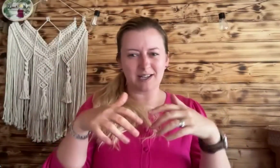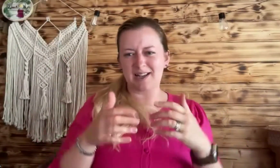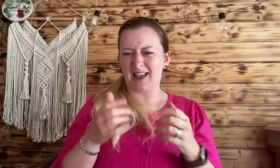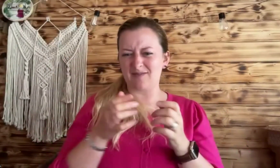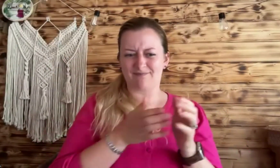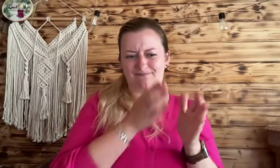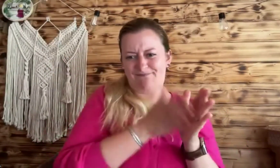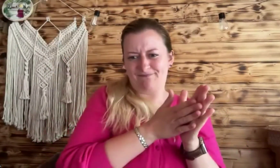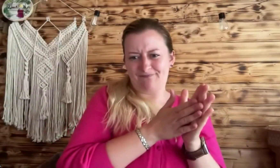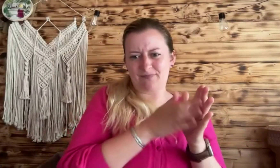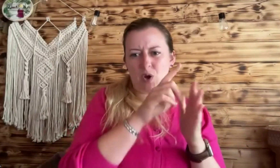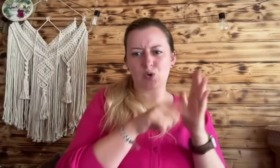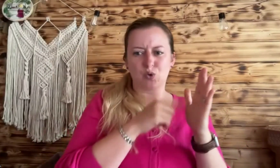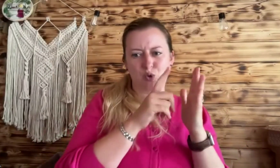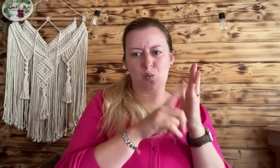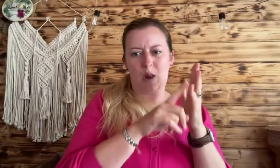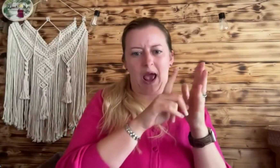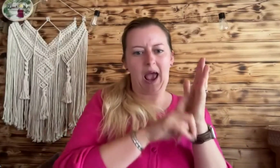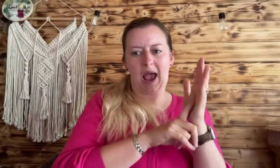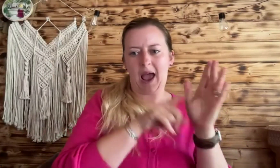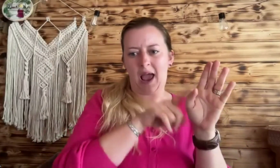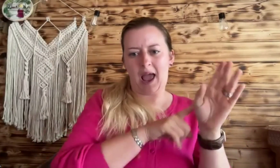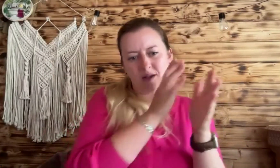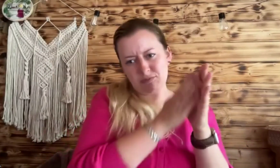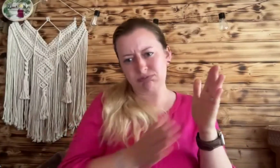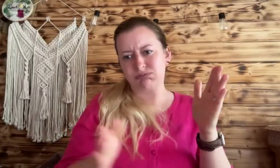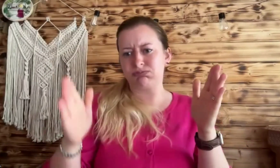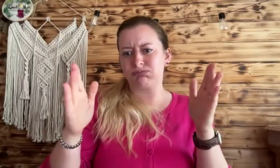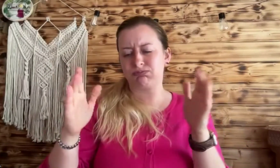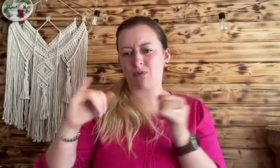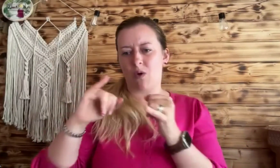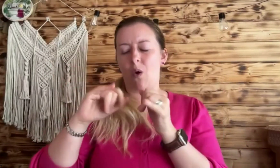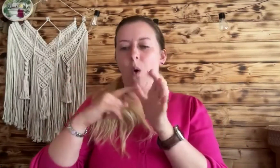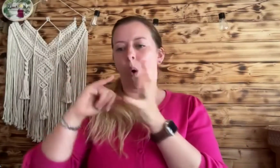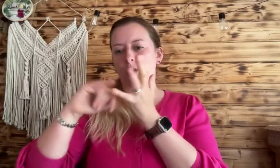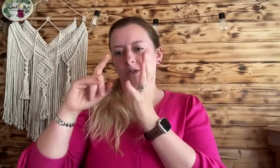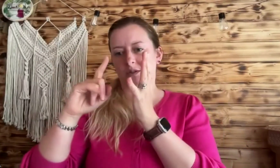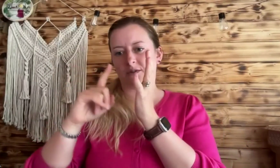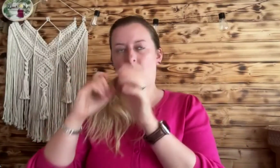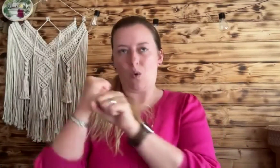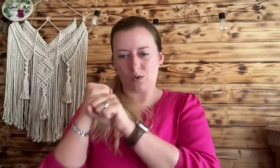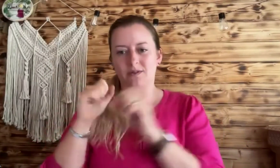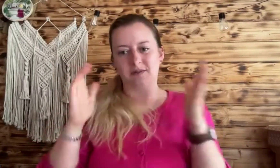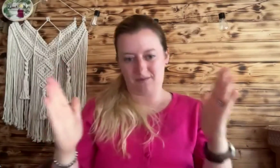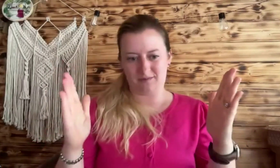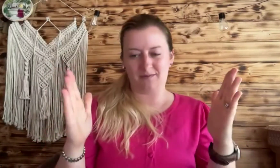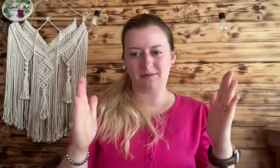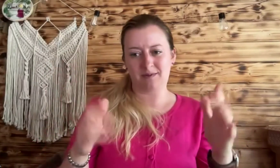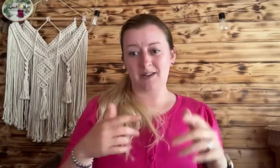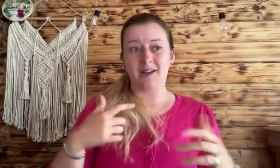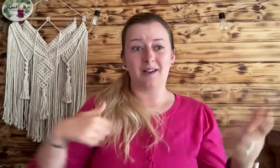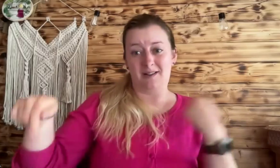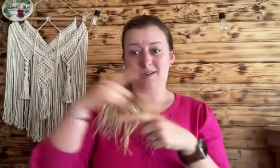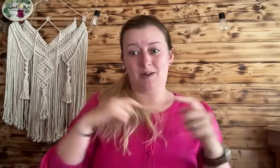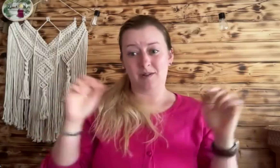we'd do a little stint on how we can use oils to help with focus and concentration. And the perfect person for